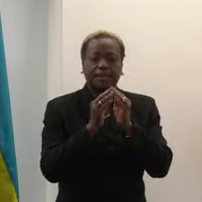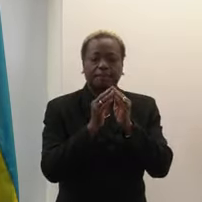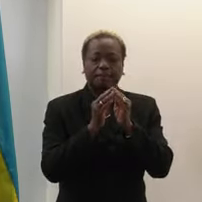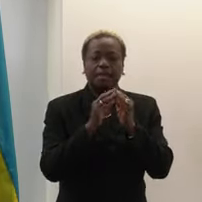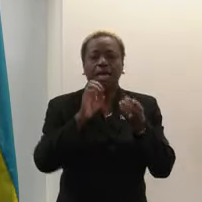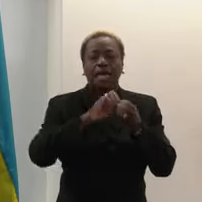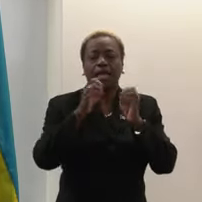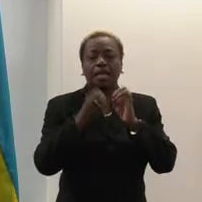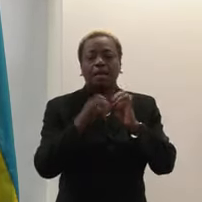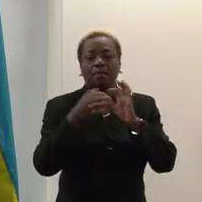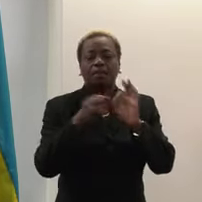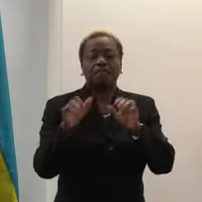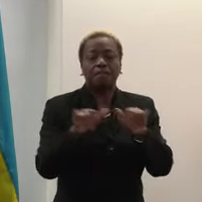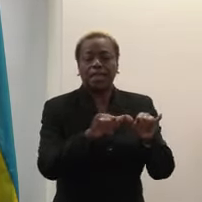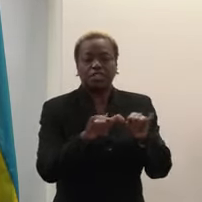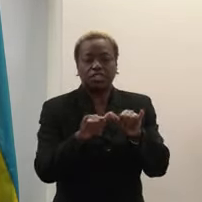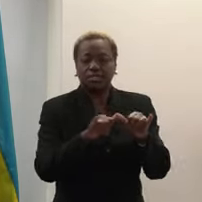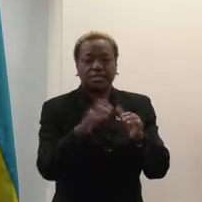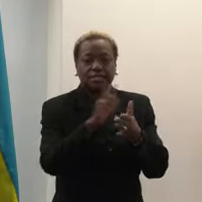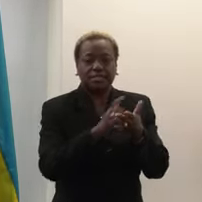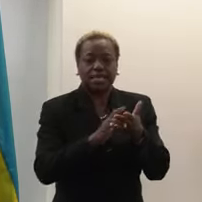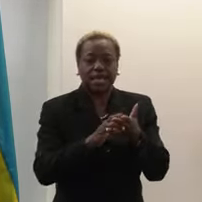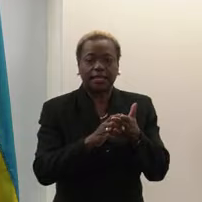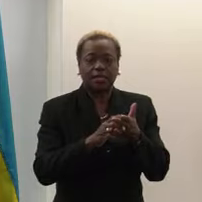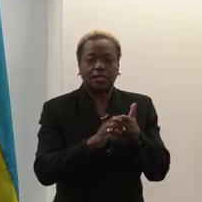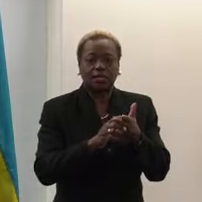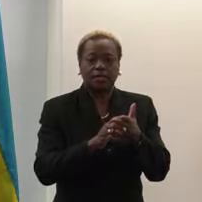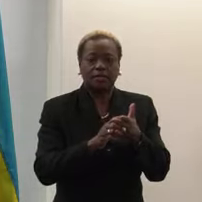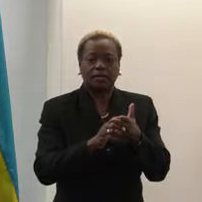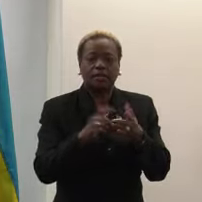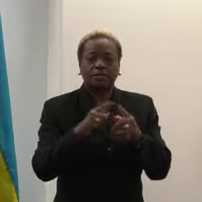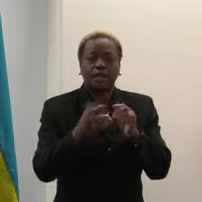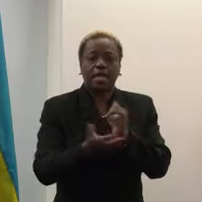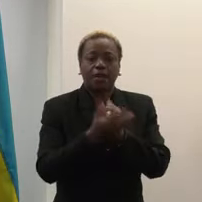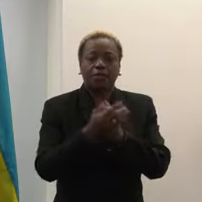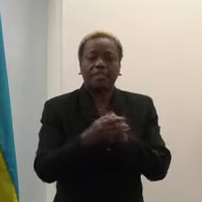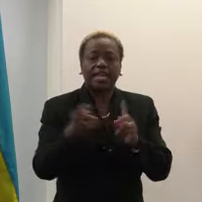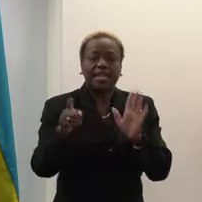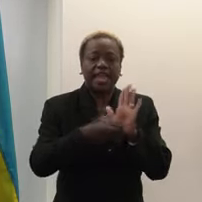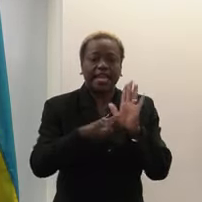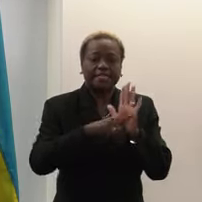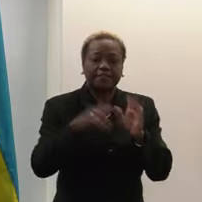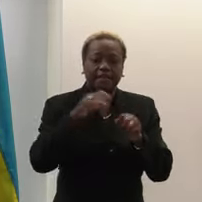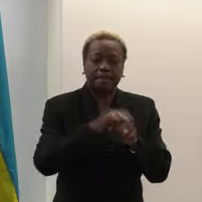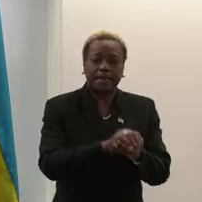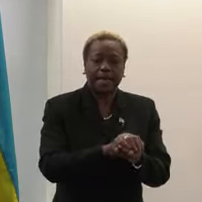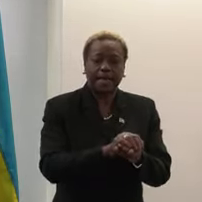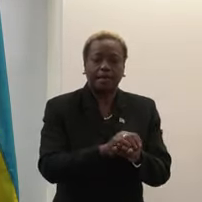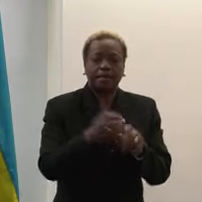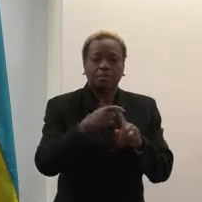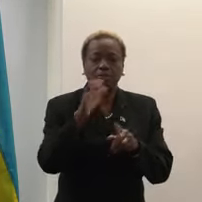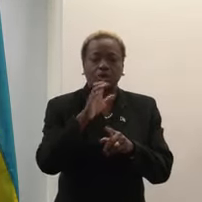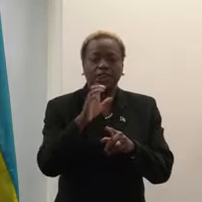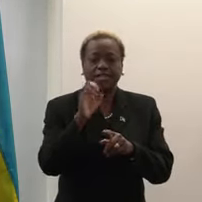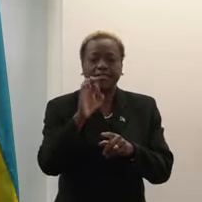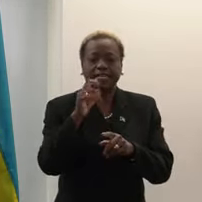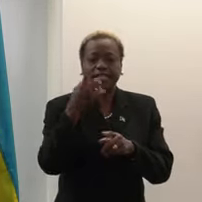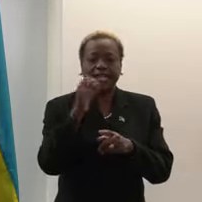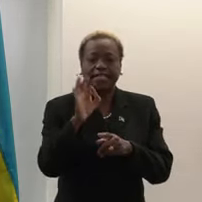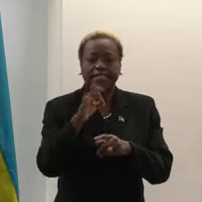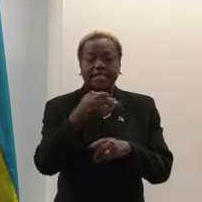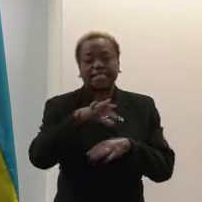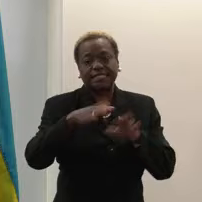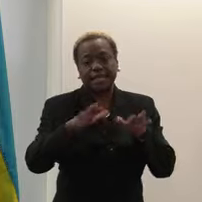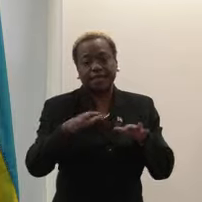a number of measures designed to cushion the negative impact of COVID-19 and to stabilize our